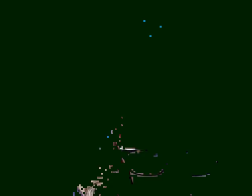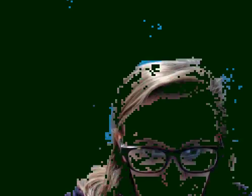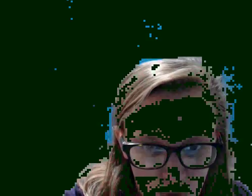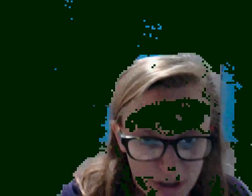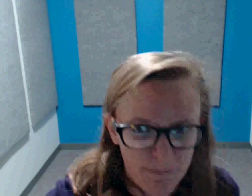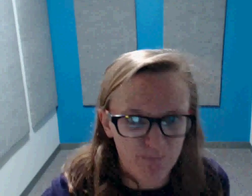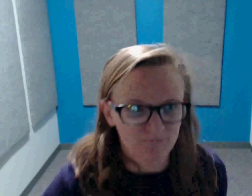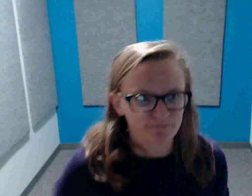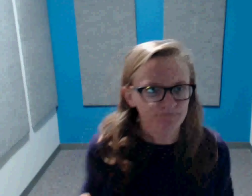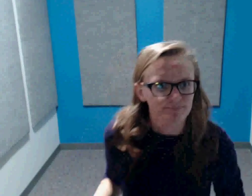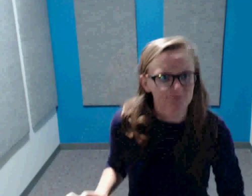record.